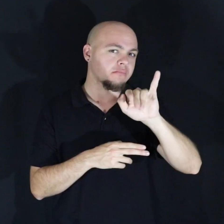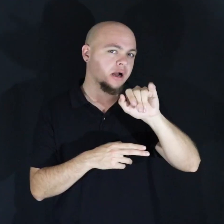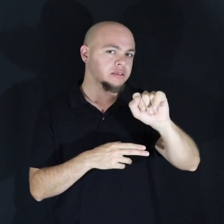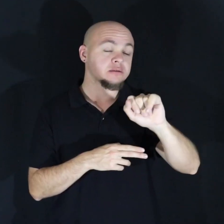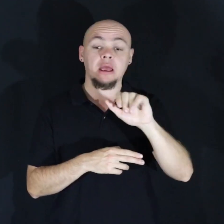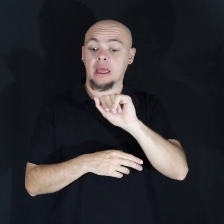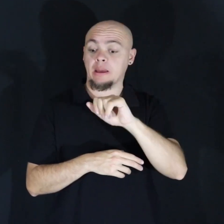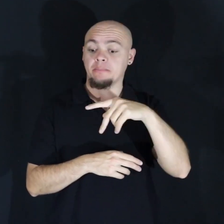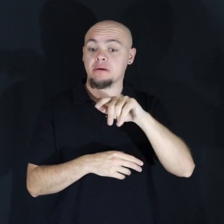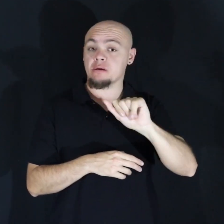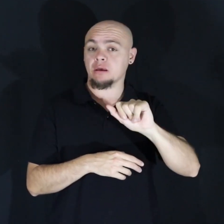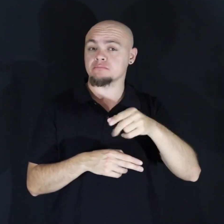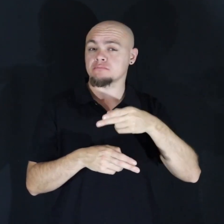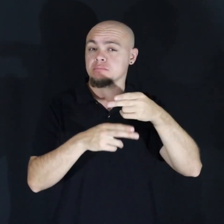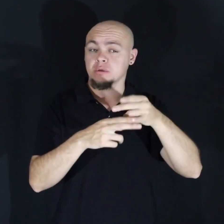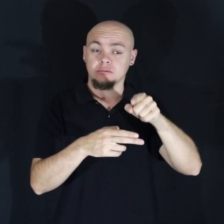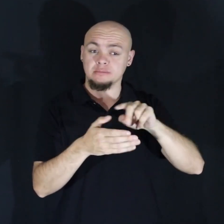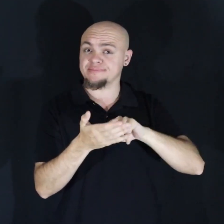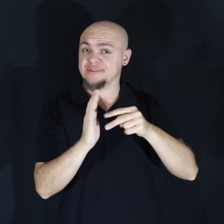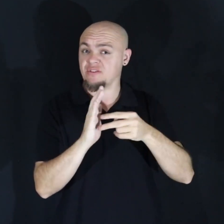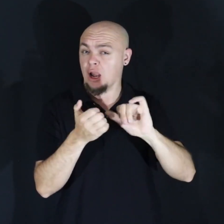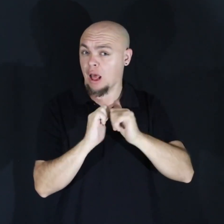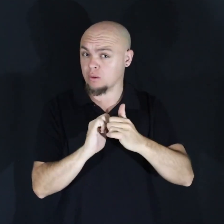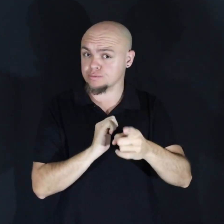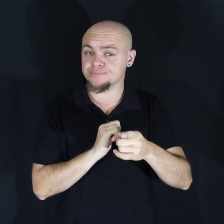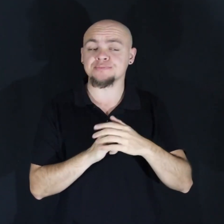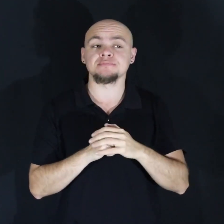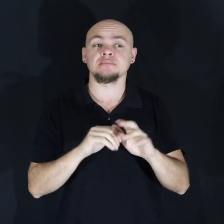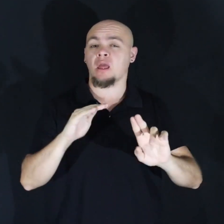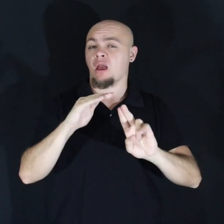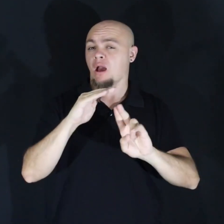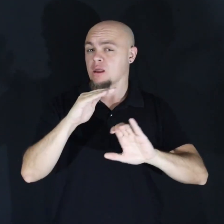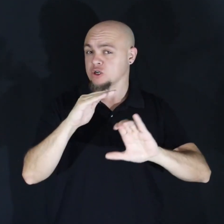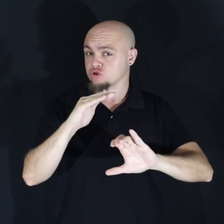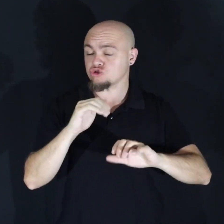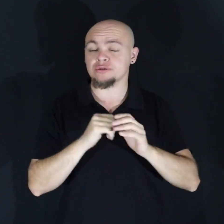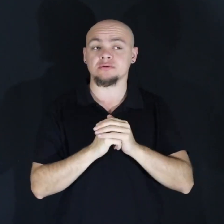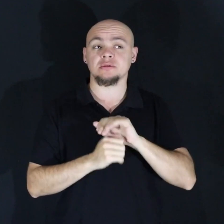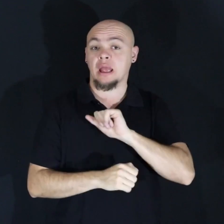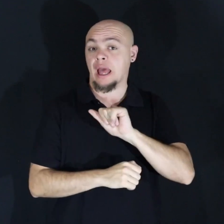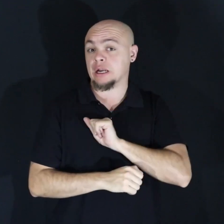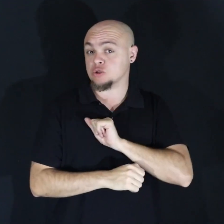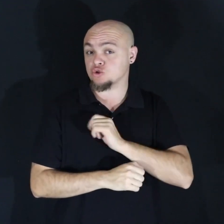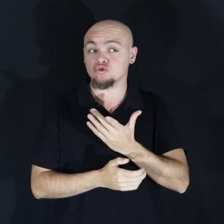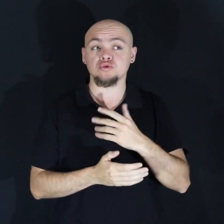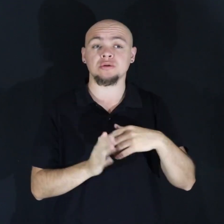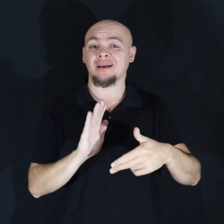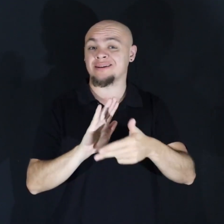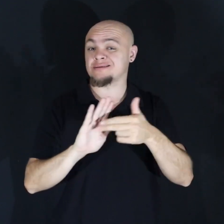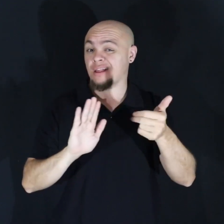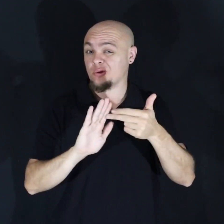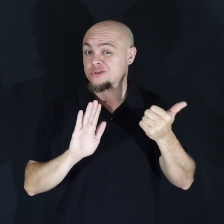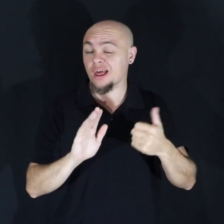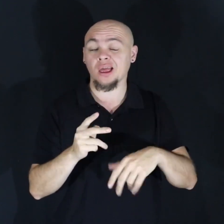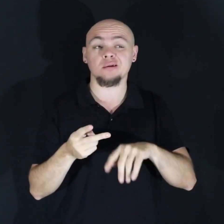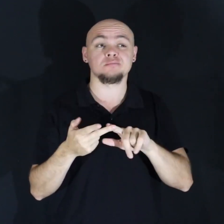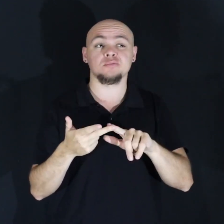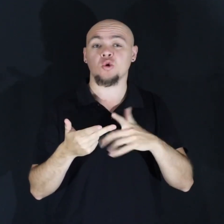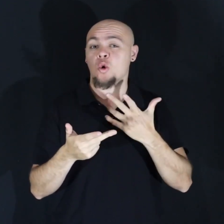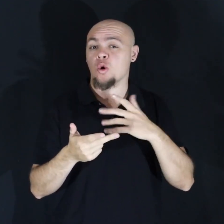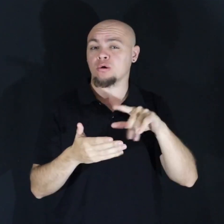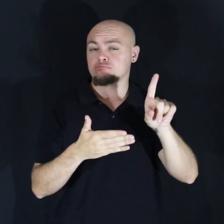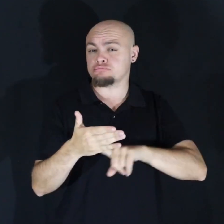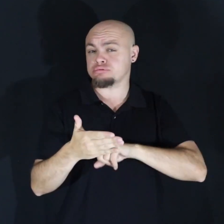APA defines implicit bias as the unconscious attitudes, stereotypes, or prejudice